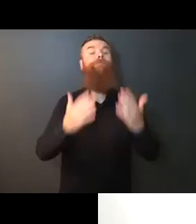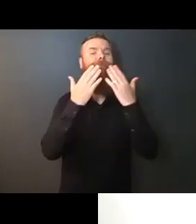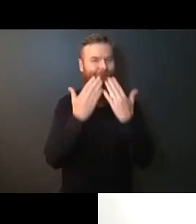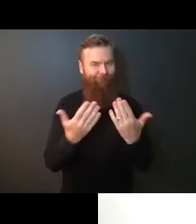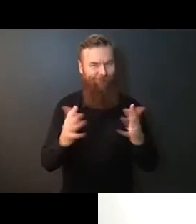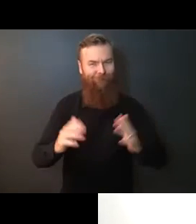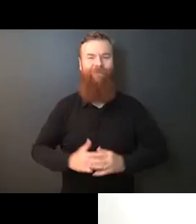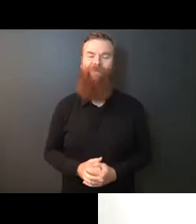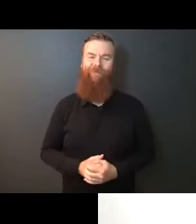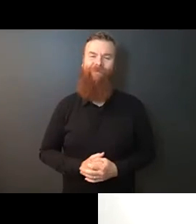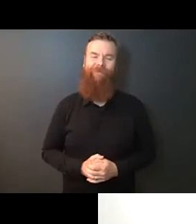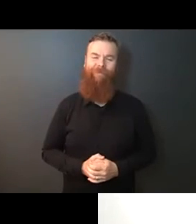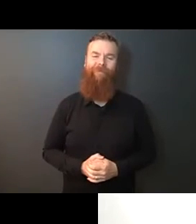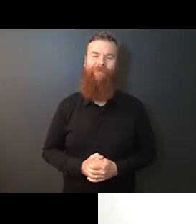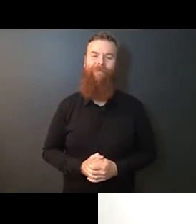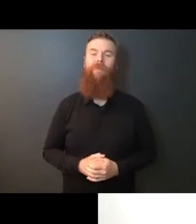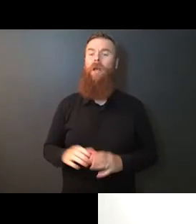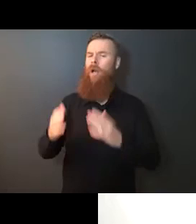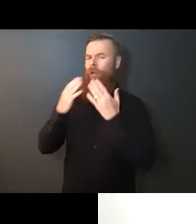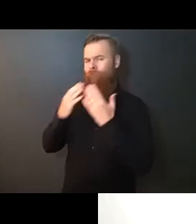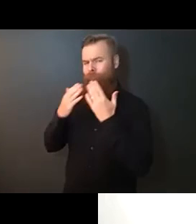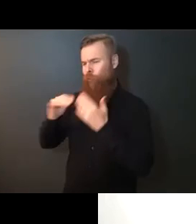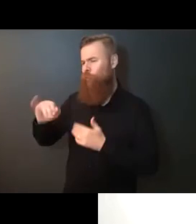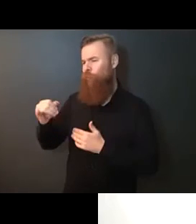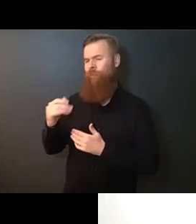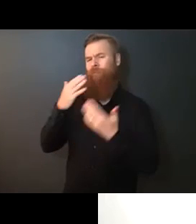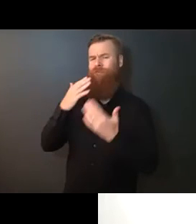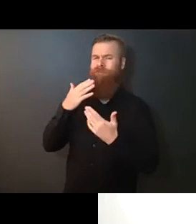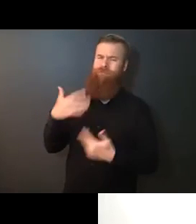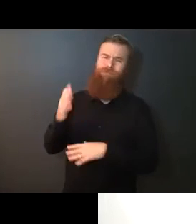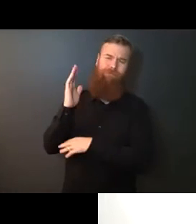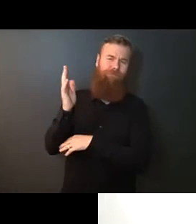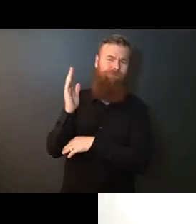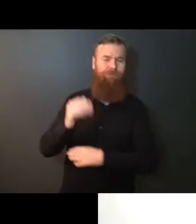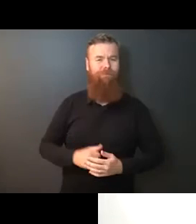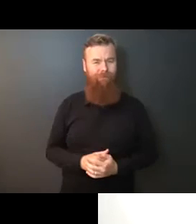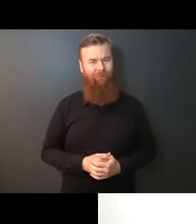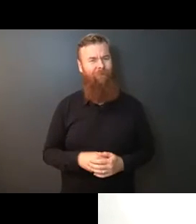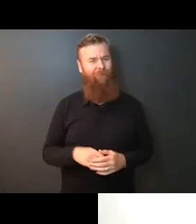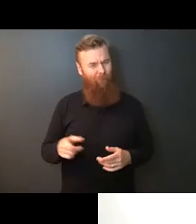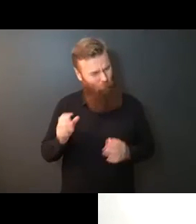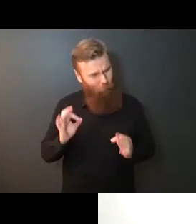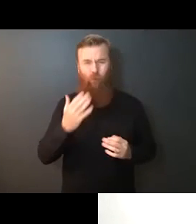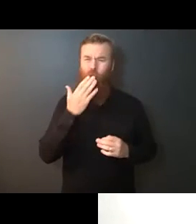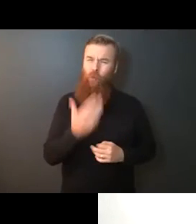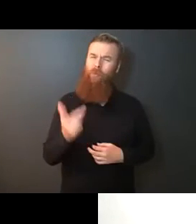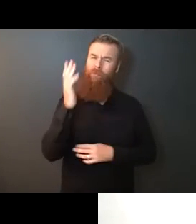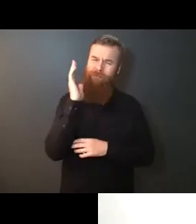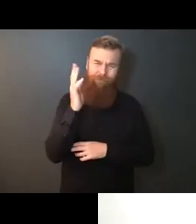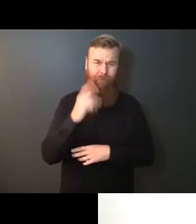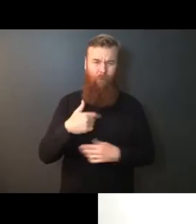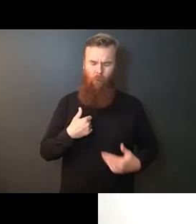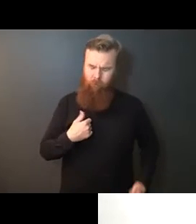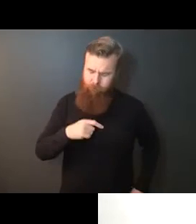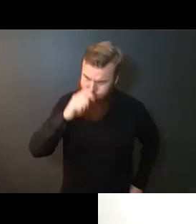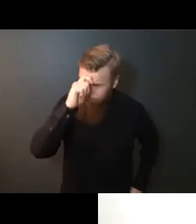Thank you so much, Jose. It was a great speech, actually, and we are actually very honored to have you with us in these